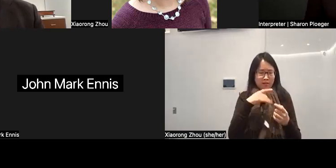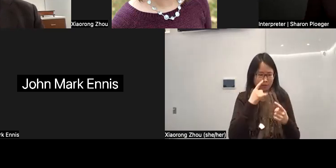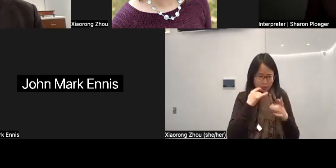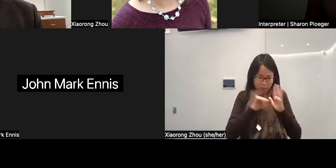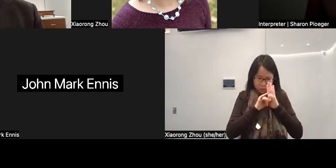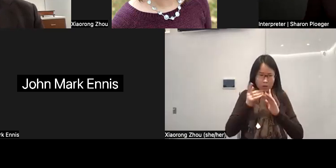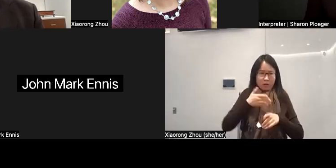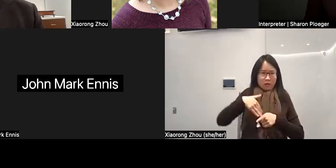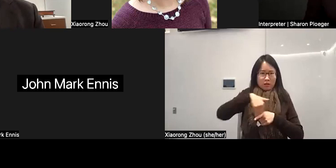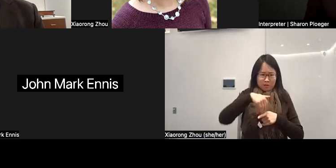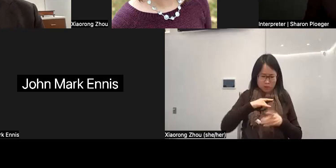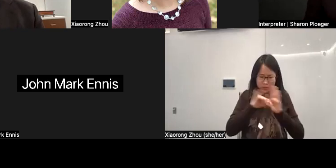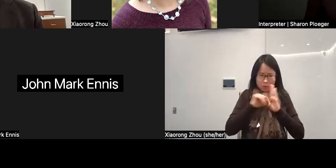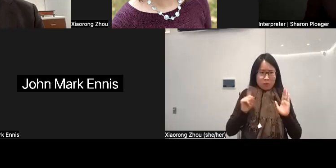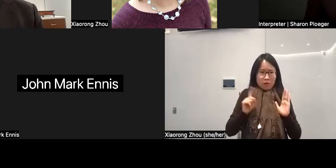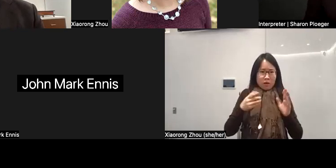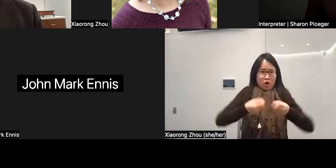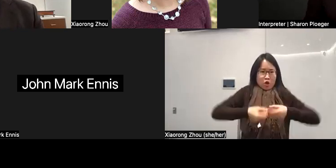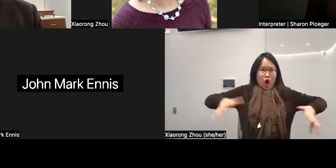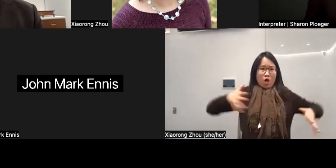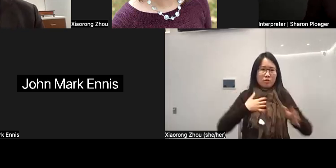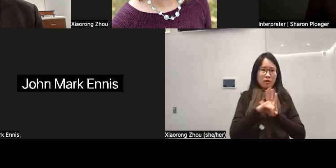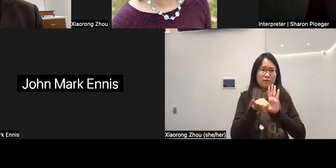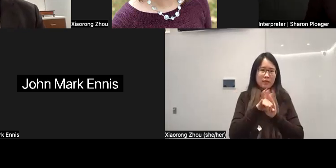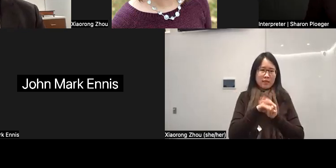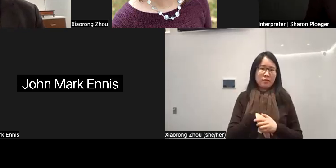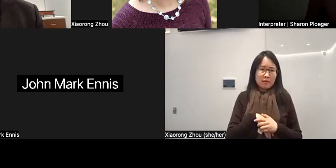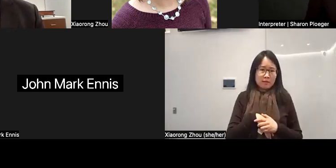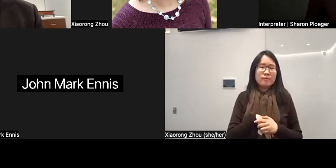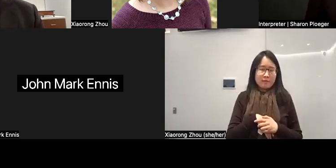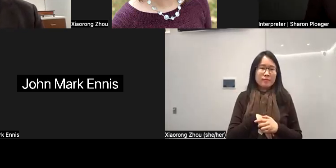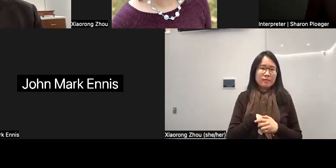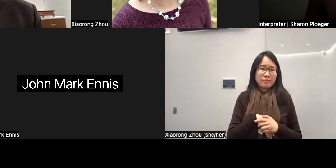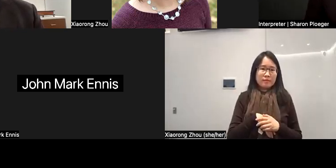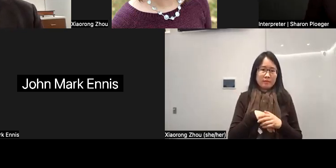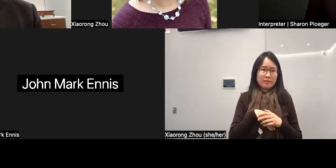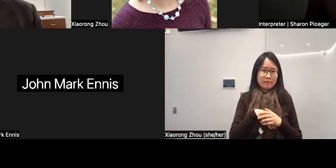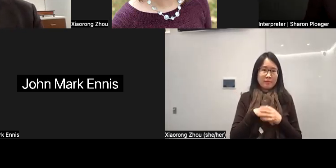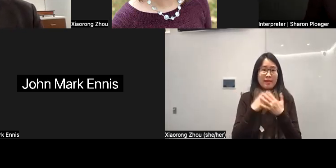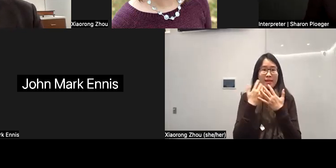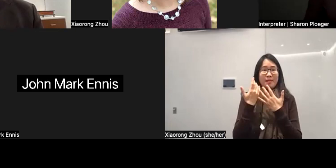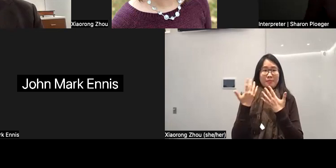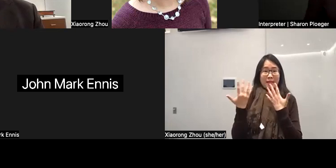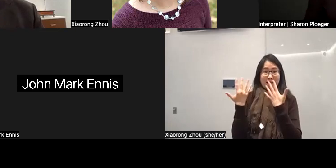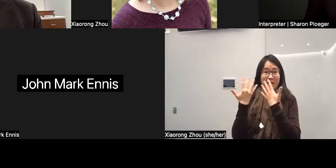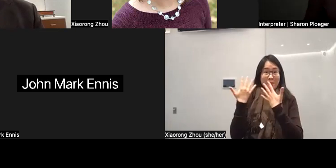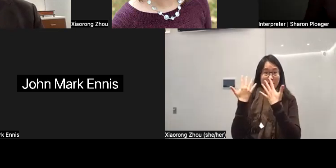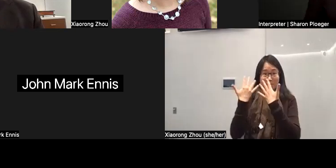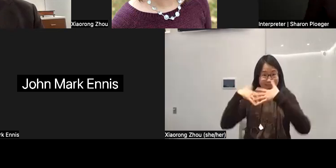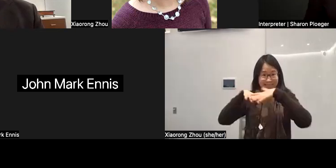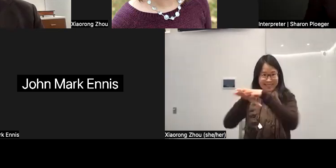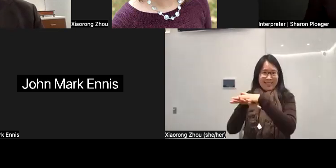were all mixed. And it was really hard to figure out where your identity was. You lost your identity being a mixed amongst all of